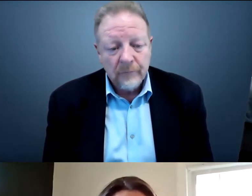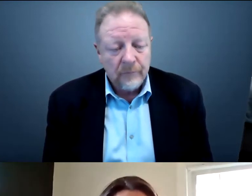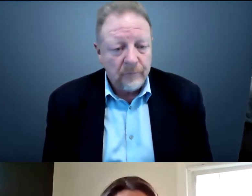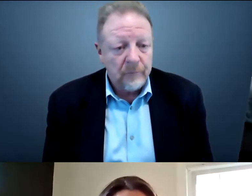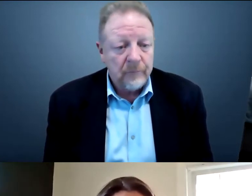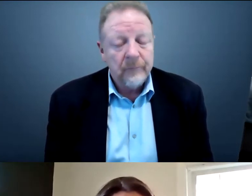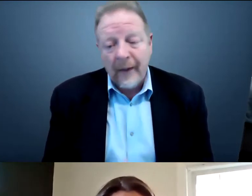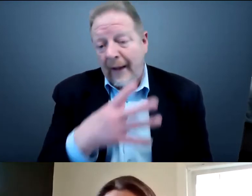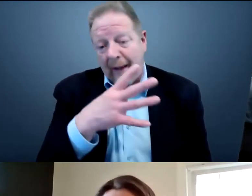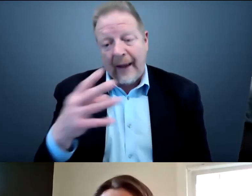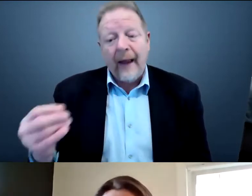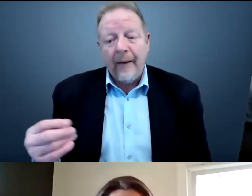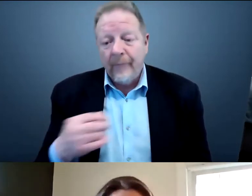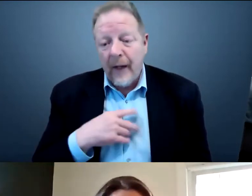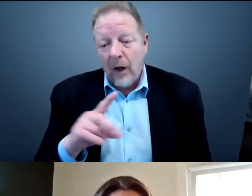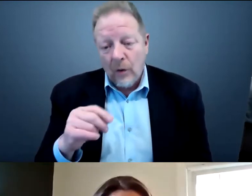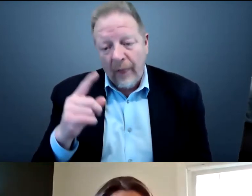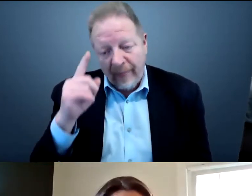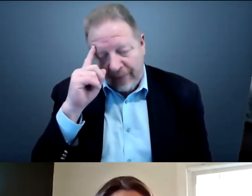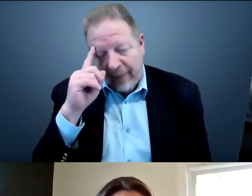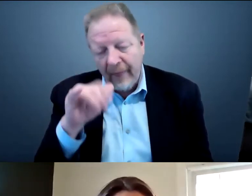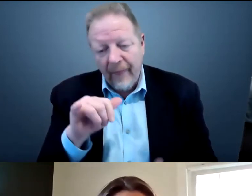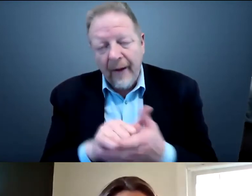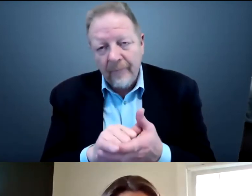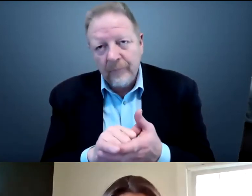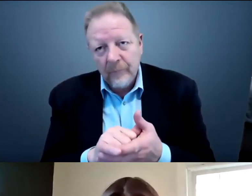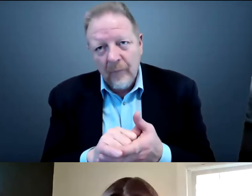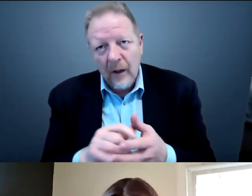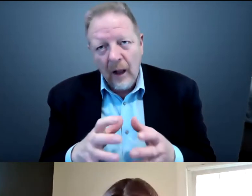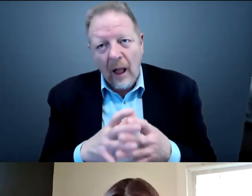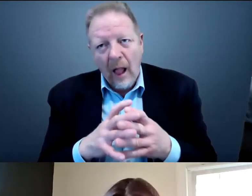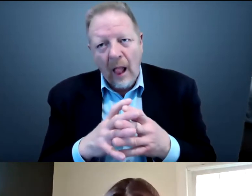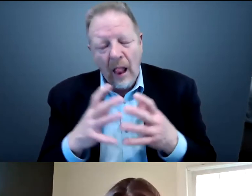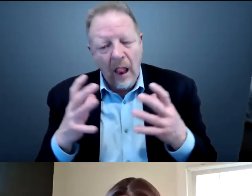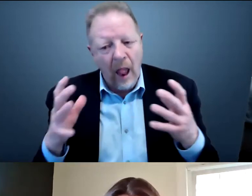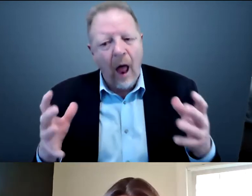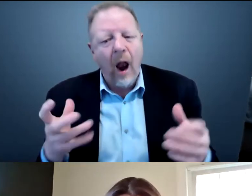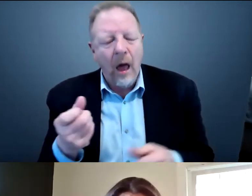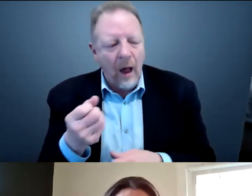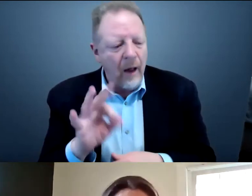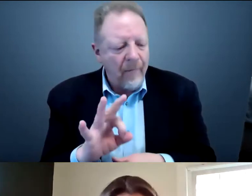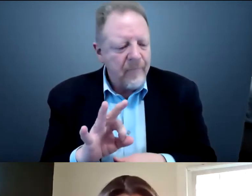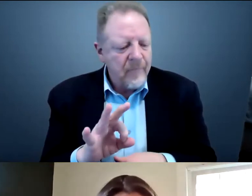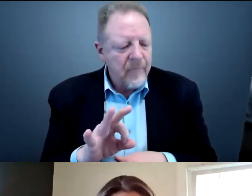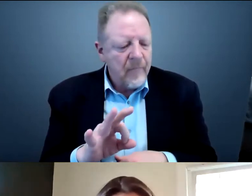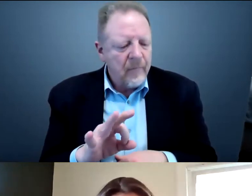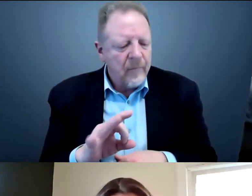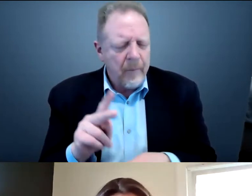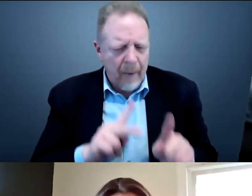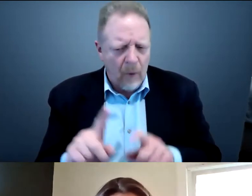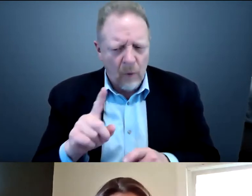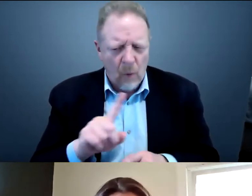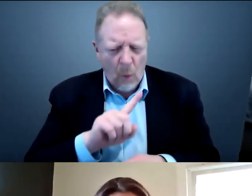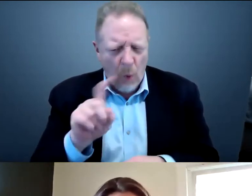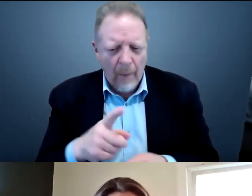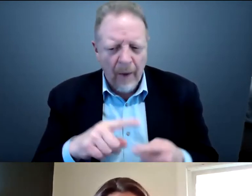And I do think that I'm in groups that there's been a lot of discussion about